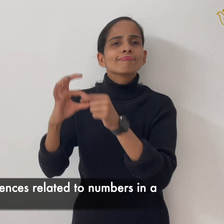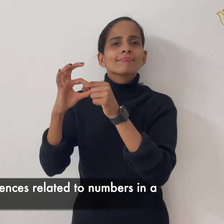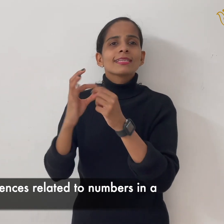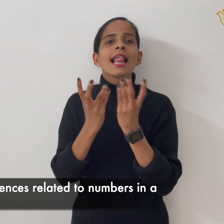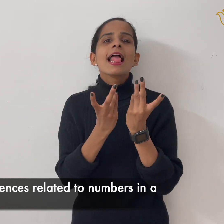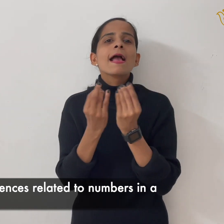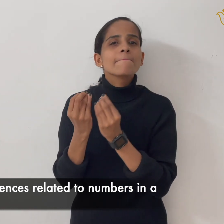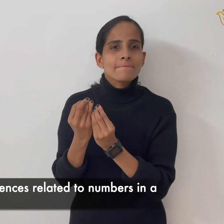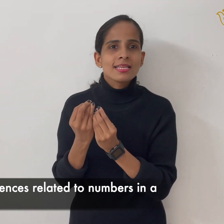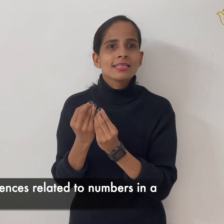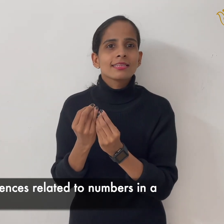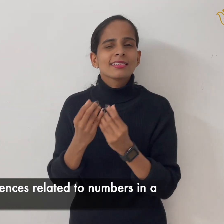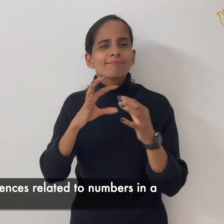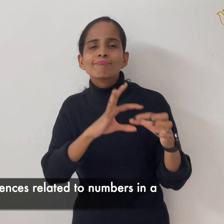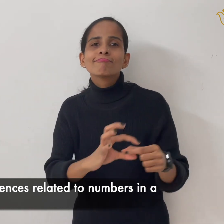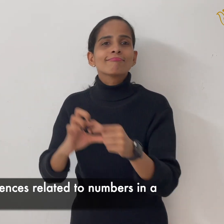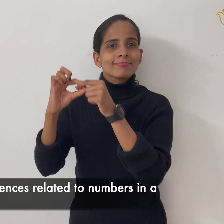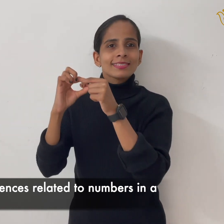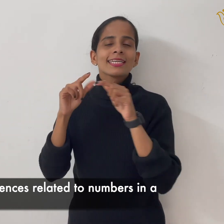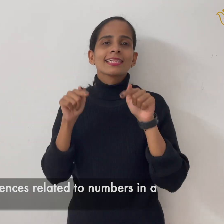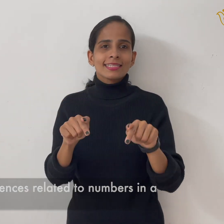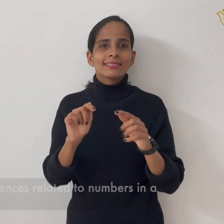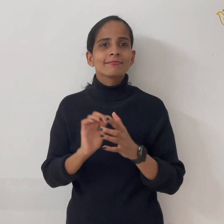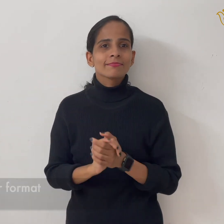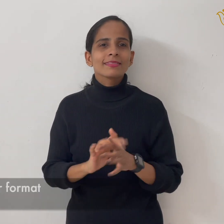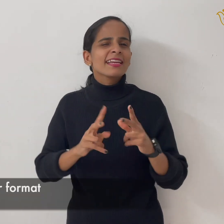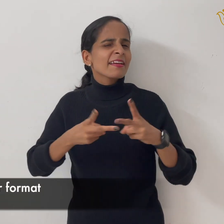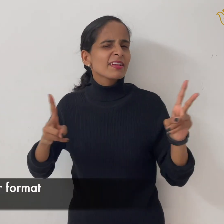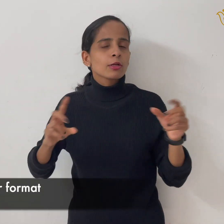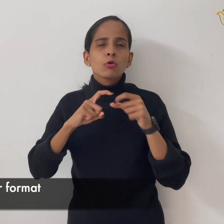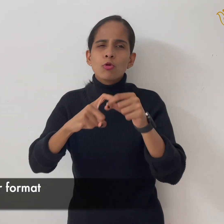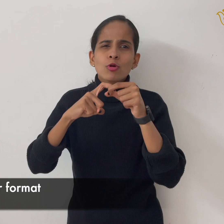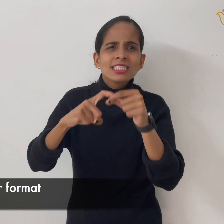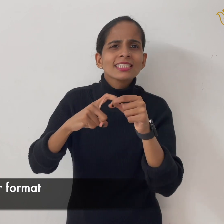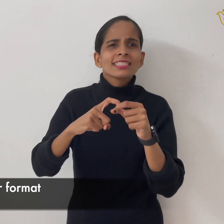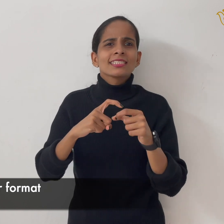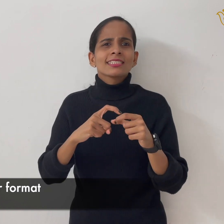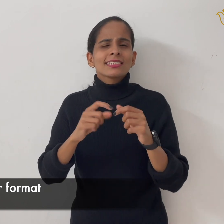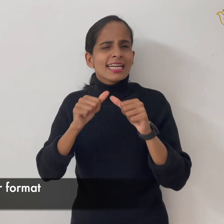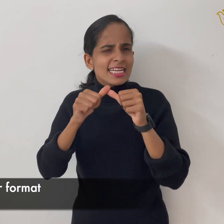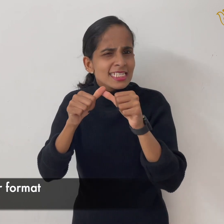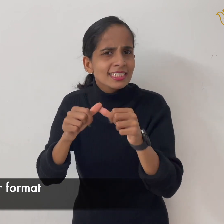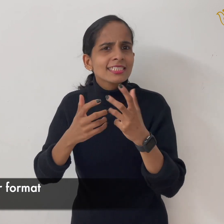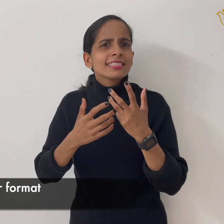related to numbers in a question and answer format.